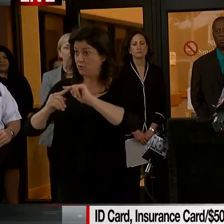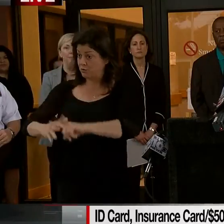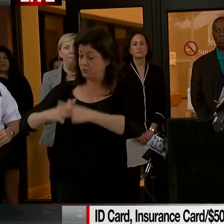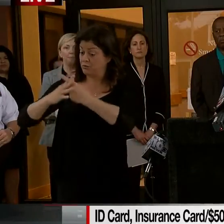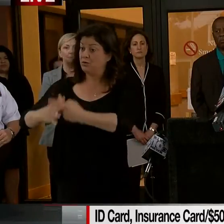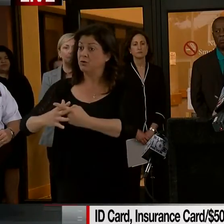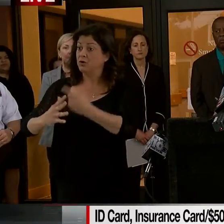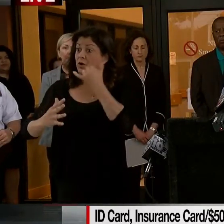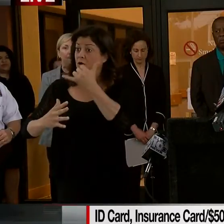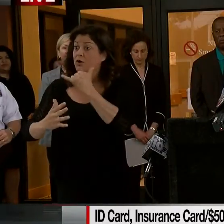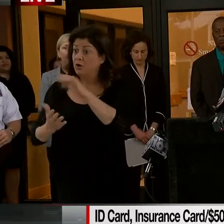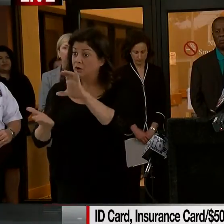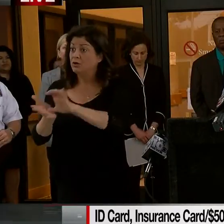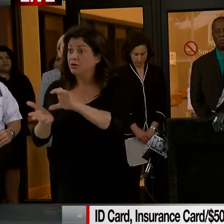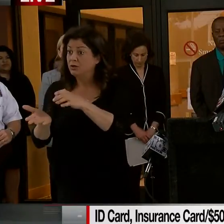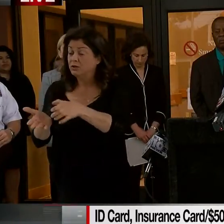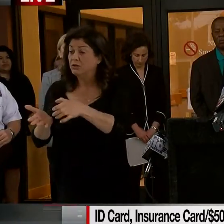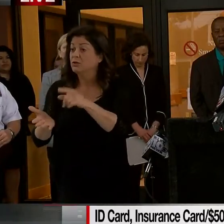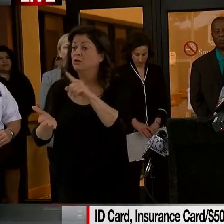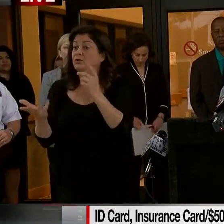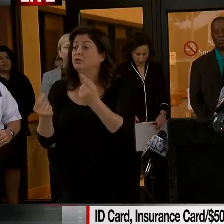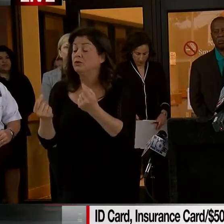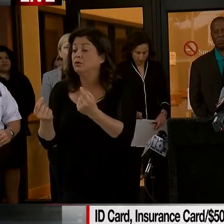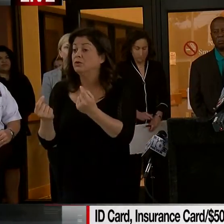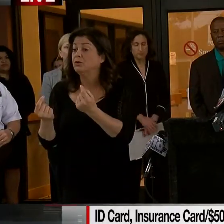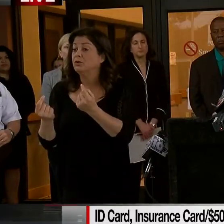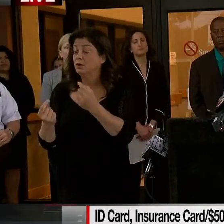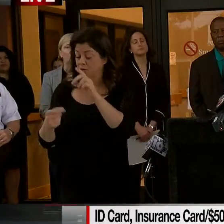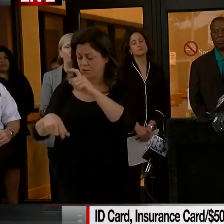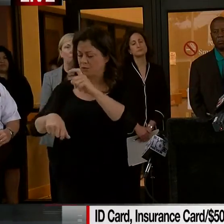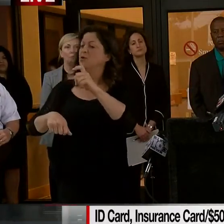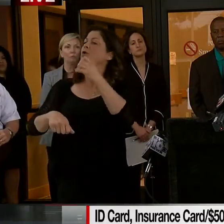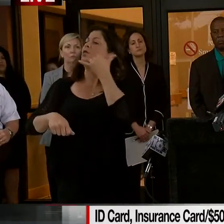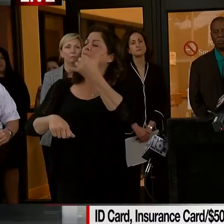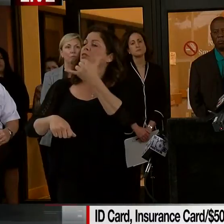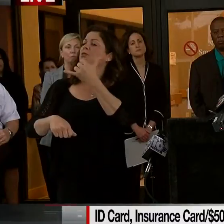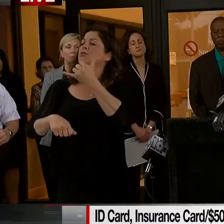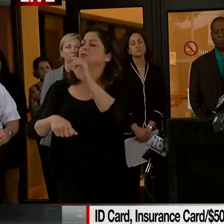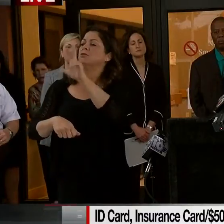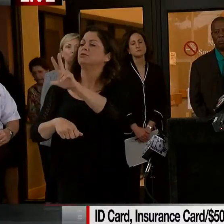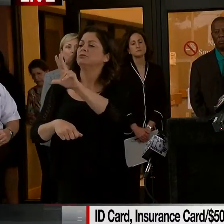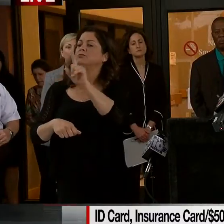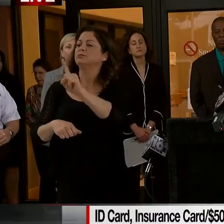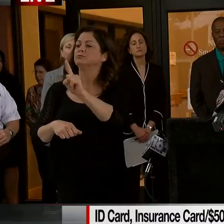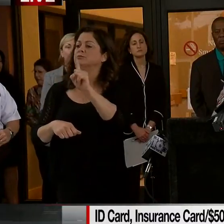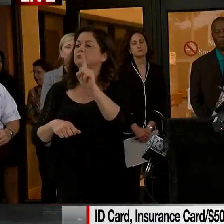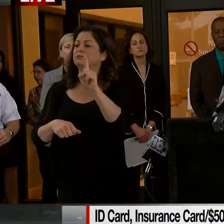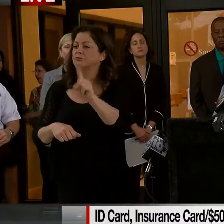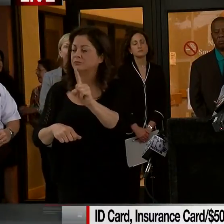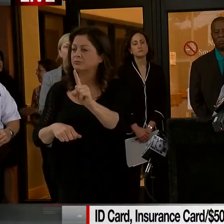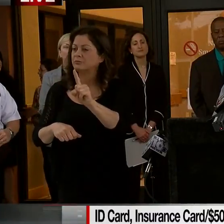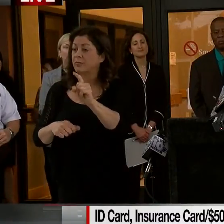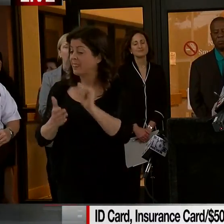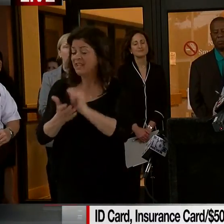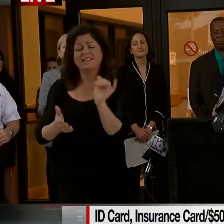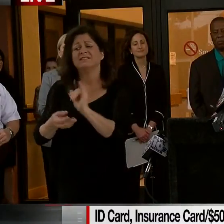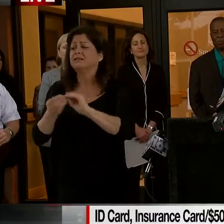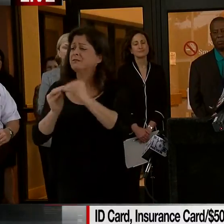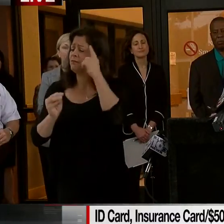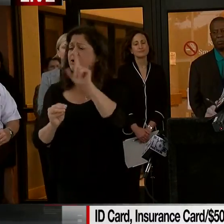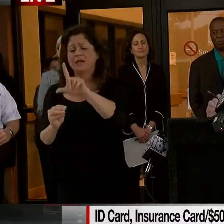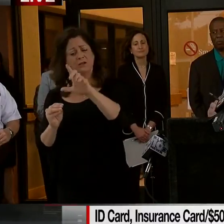do is dial 311. That is the same number you dial for LCG services. It'll prompt you to